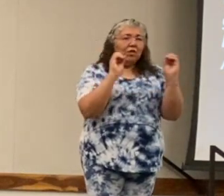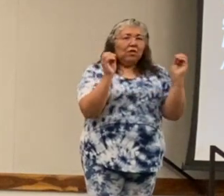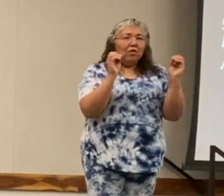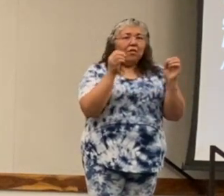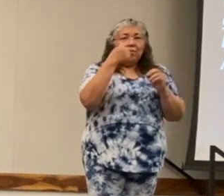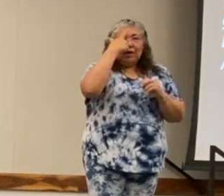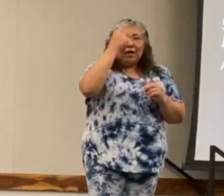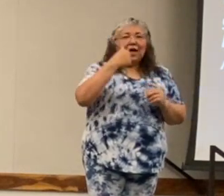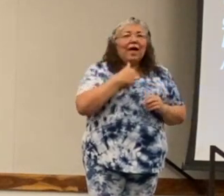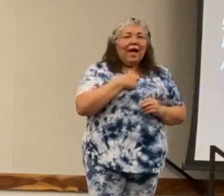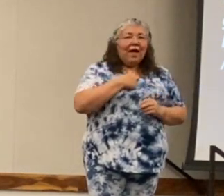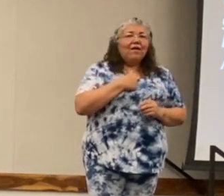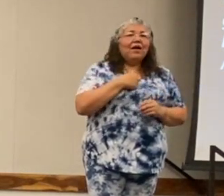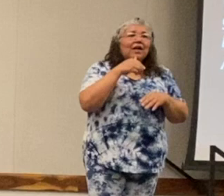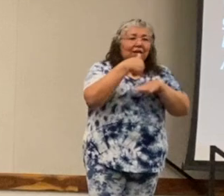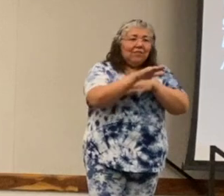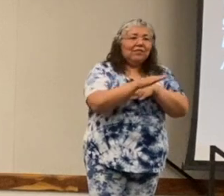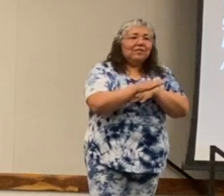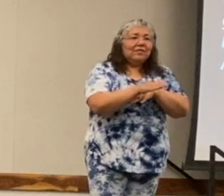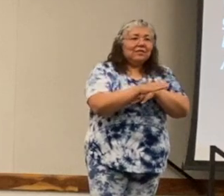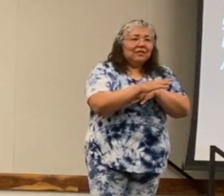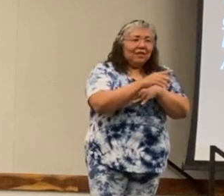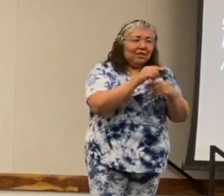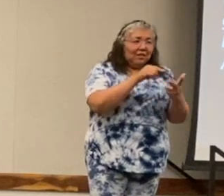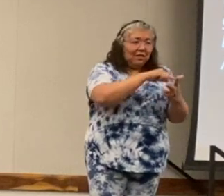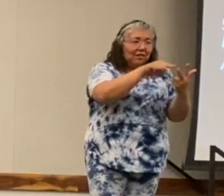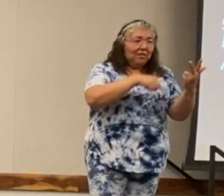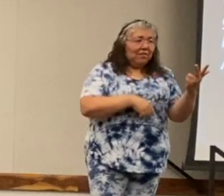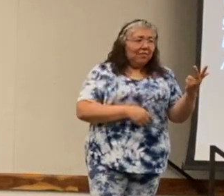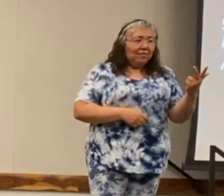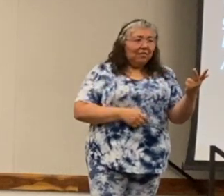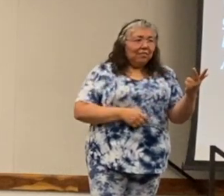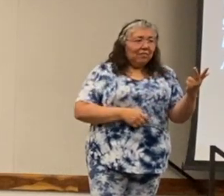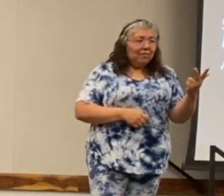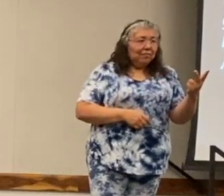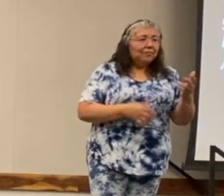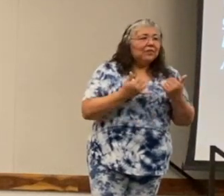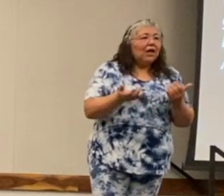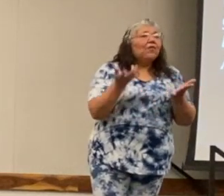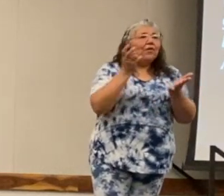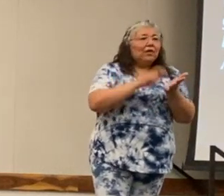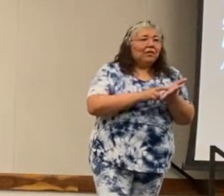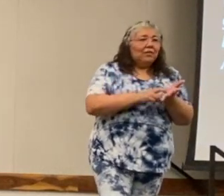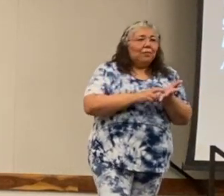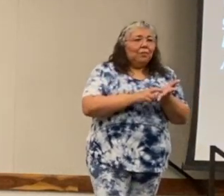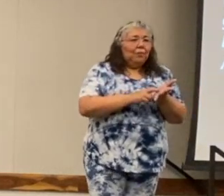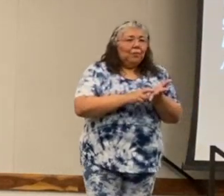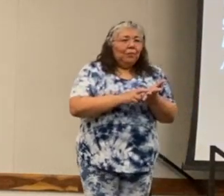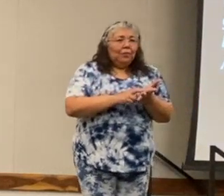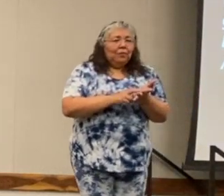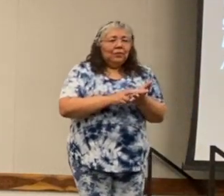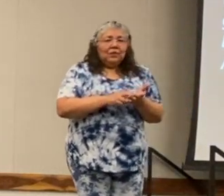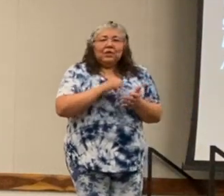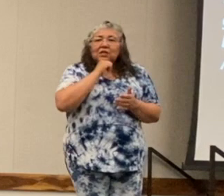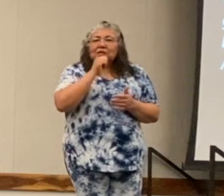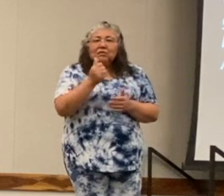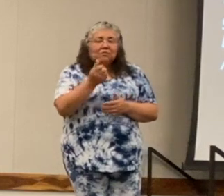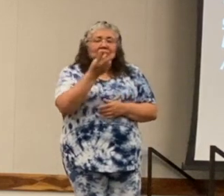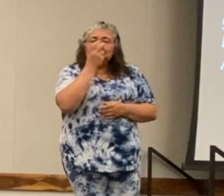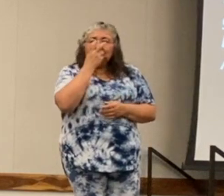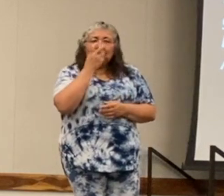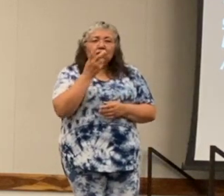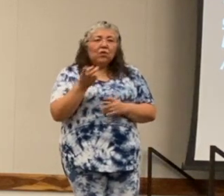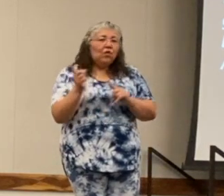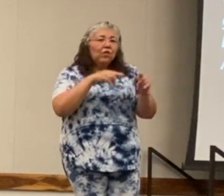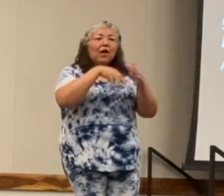because I have sent them. So he gets up. He's not filled with doubt, and he goes